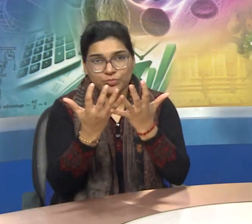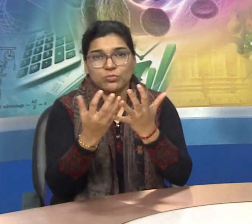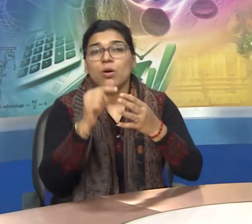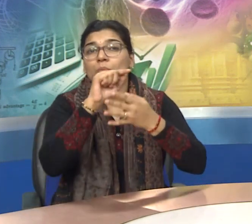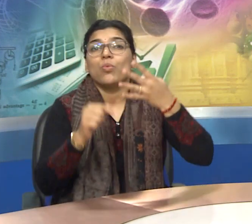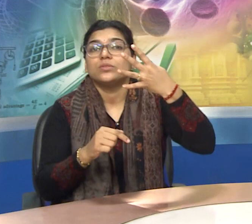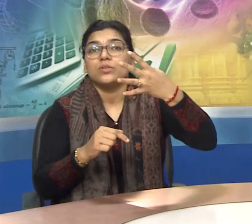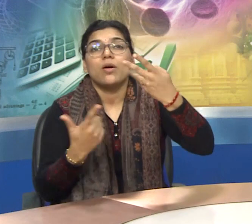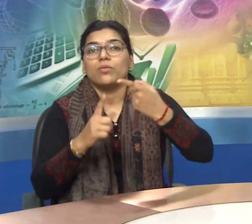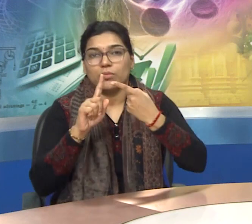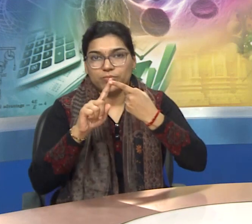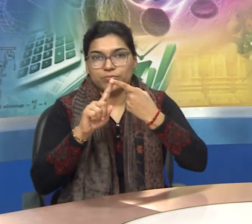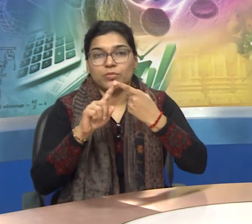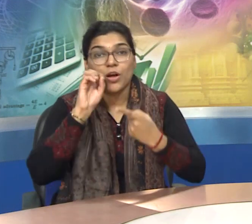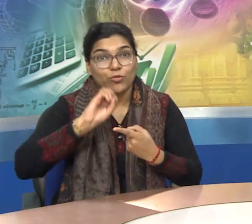Center for Information.